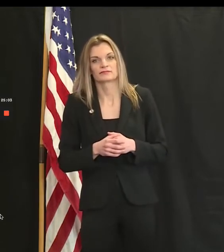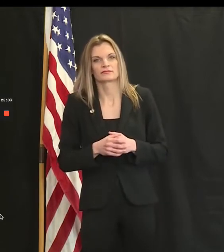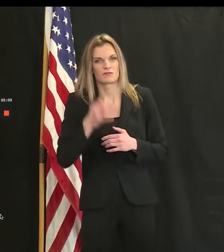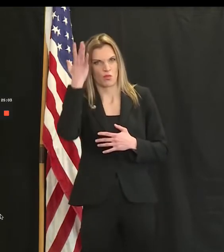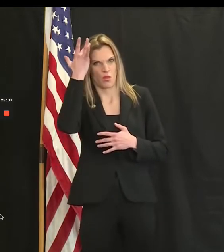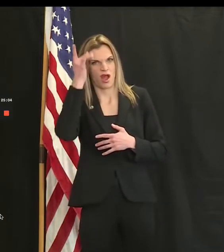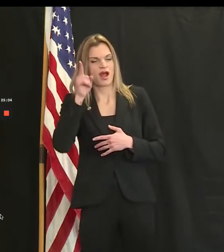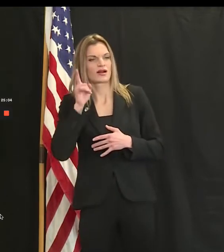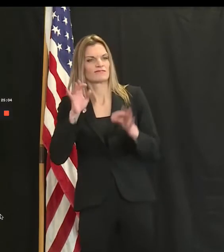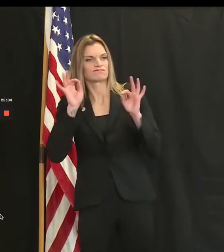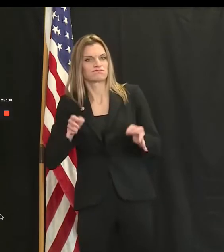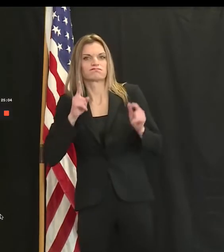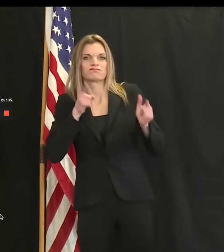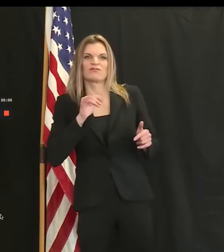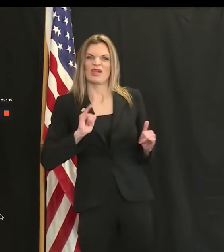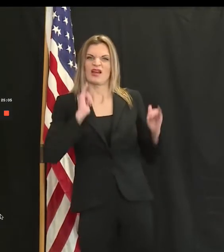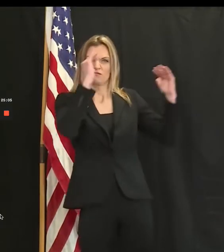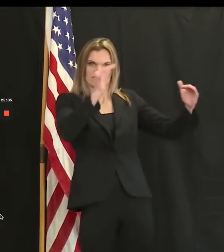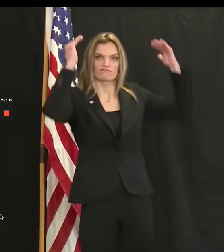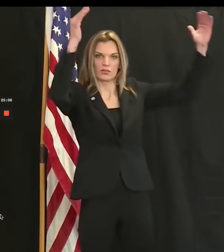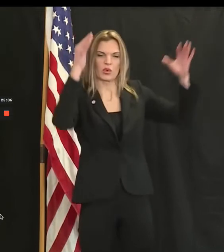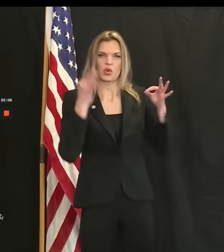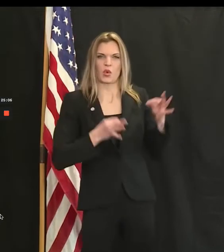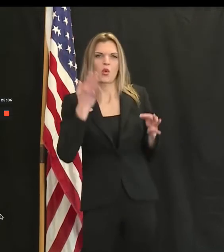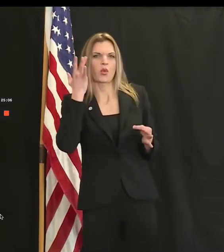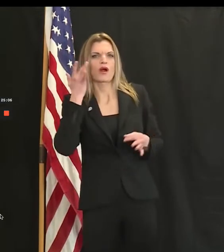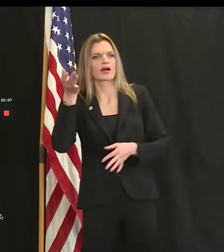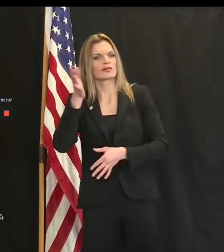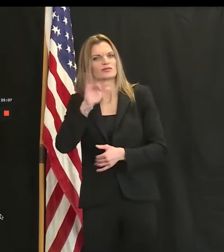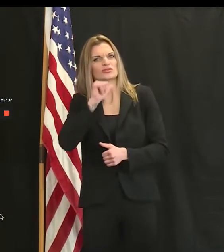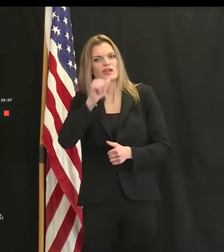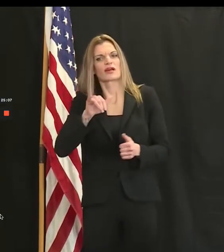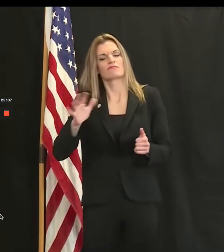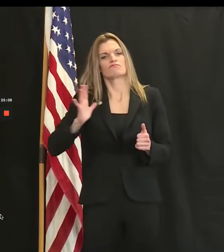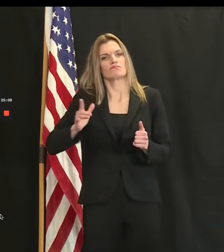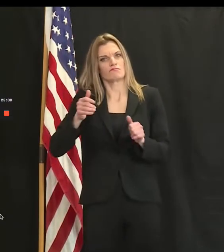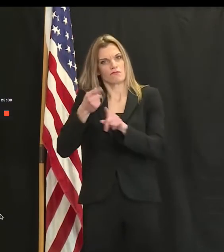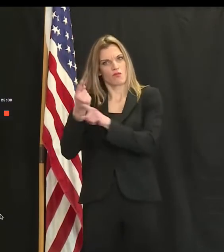jury rather than just issue these charges through the Office of Attorney